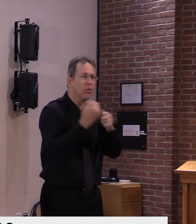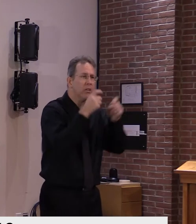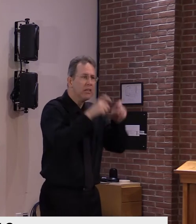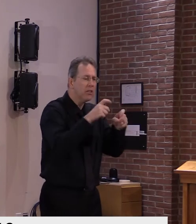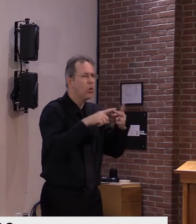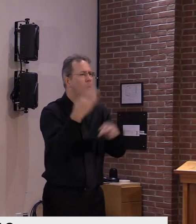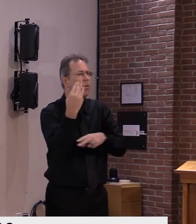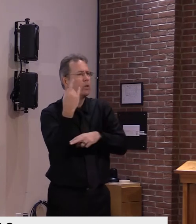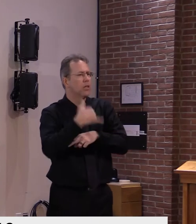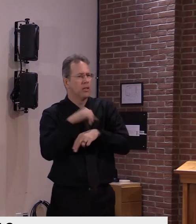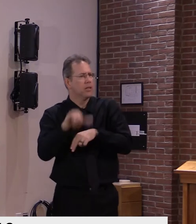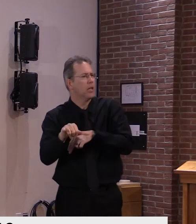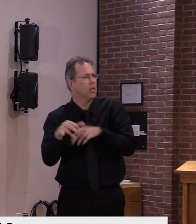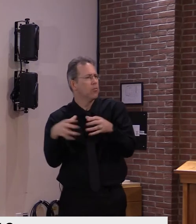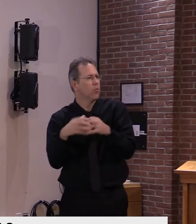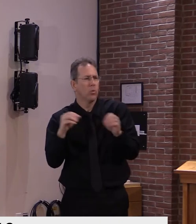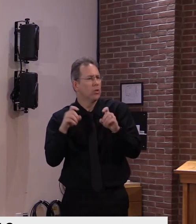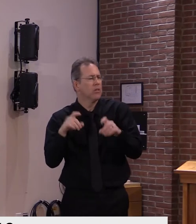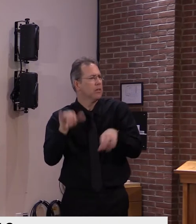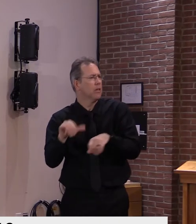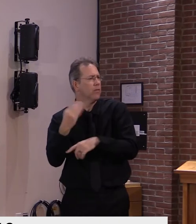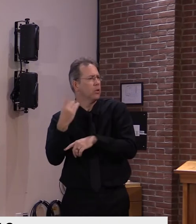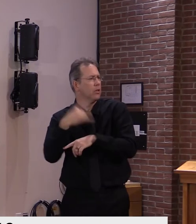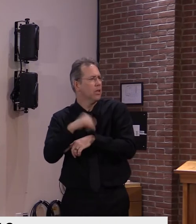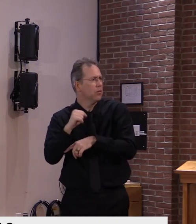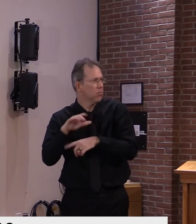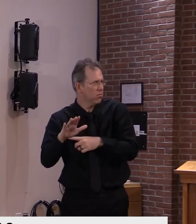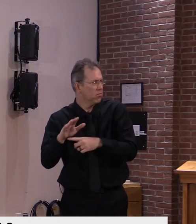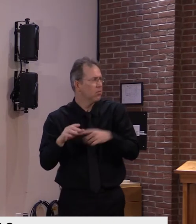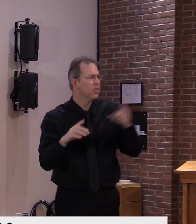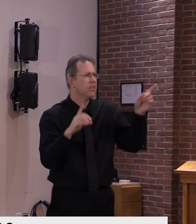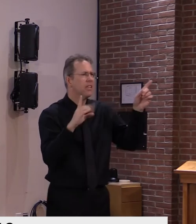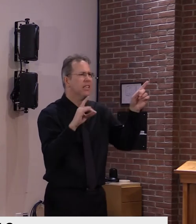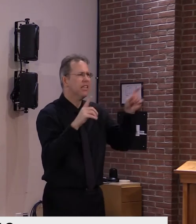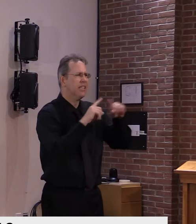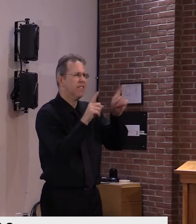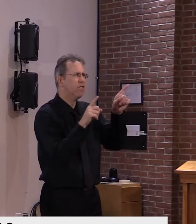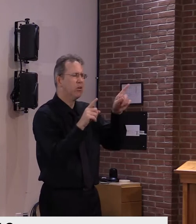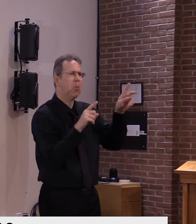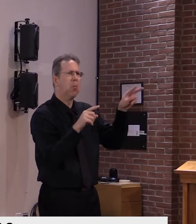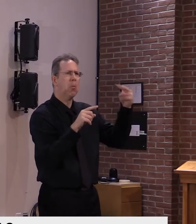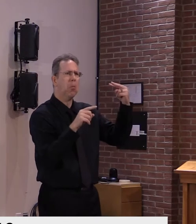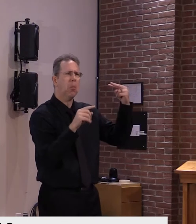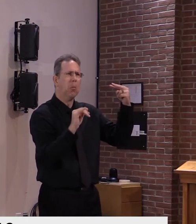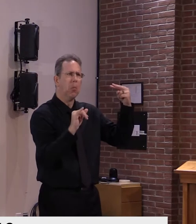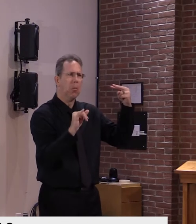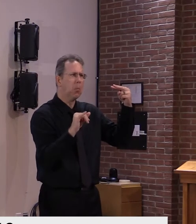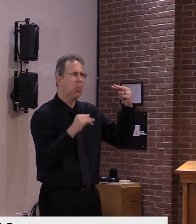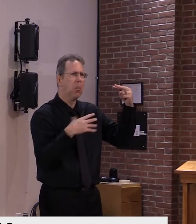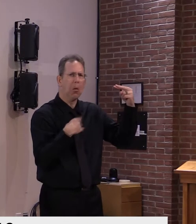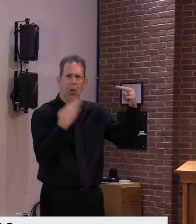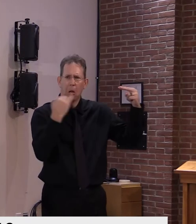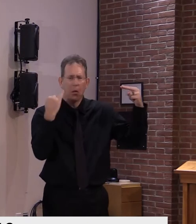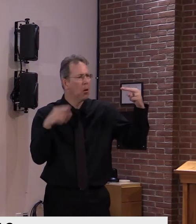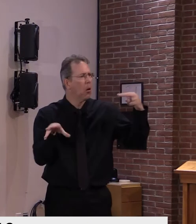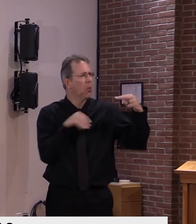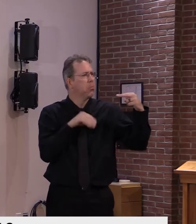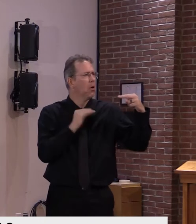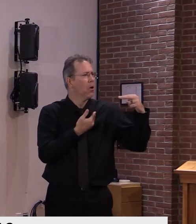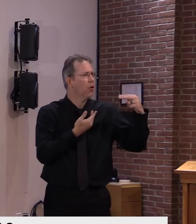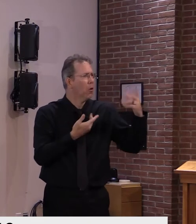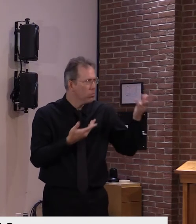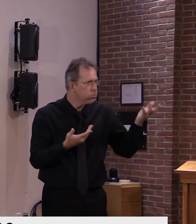along this time. So we've done a lot, I think, to try to really improve how we have to deal with the virus,